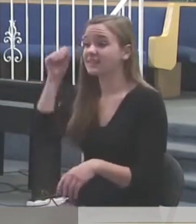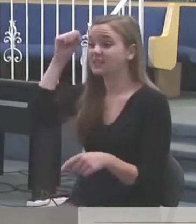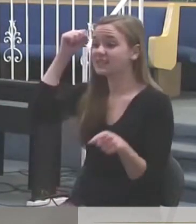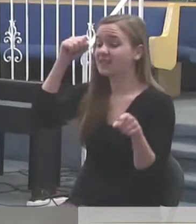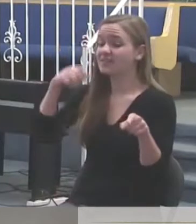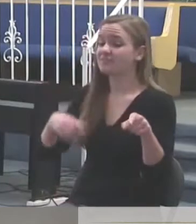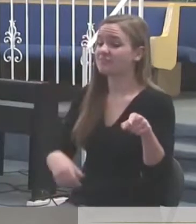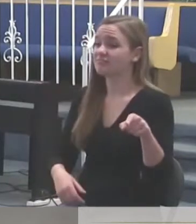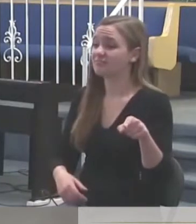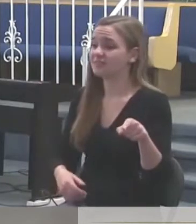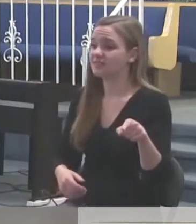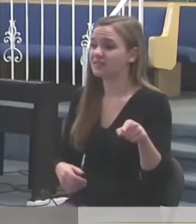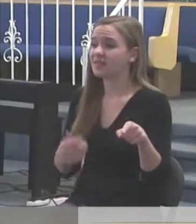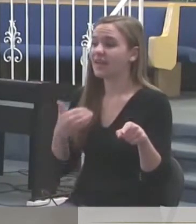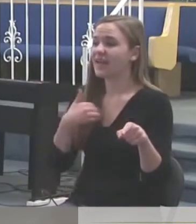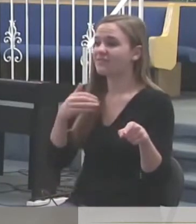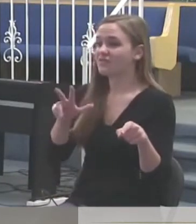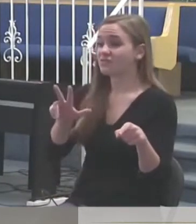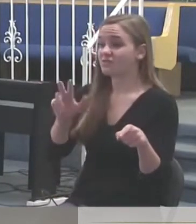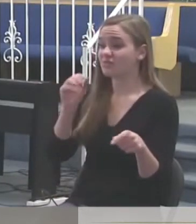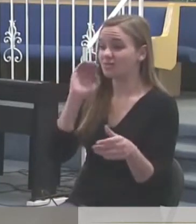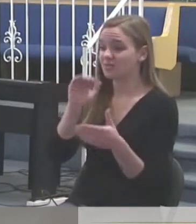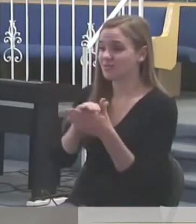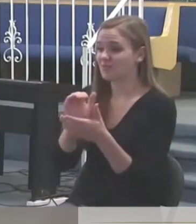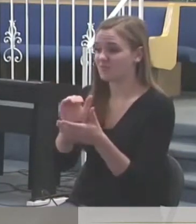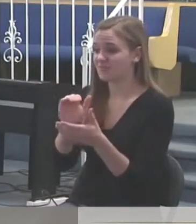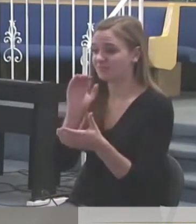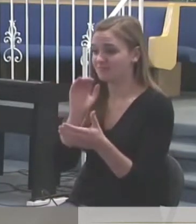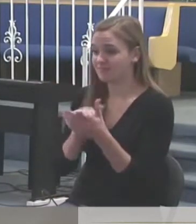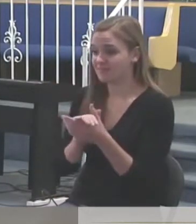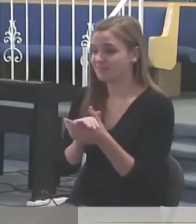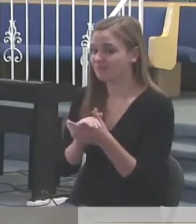had 300 wives,